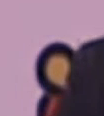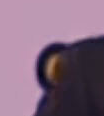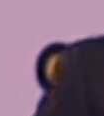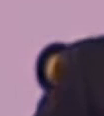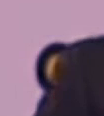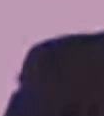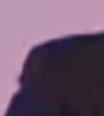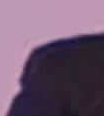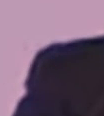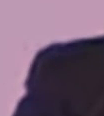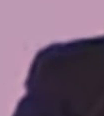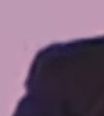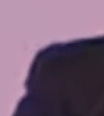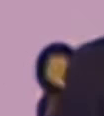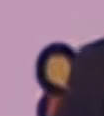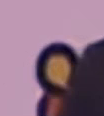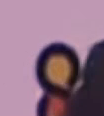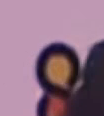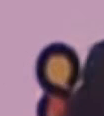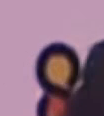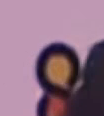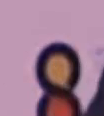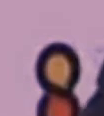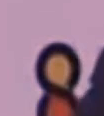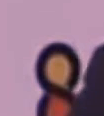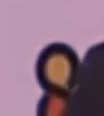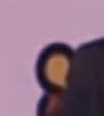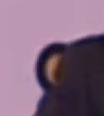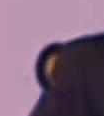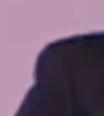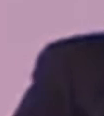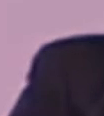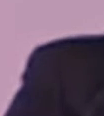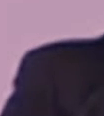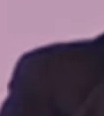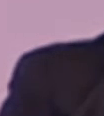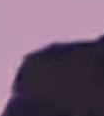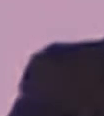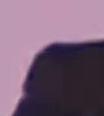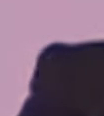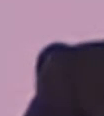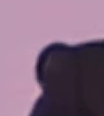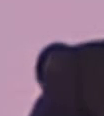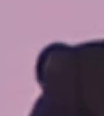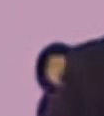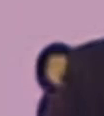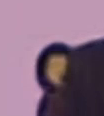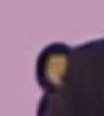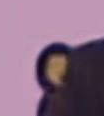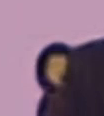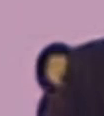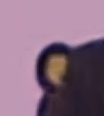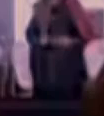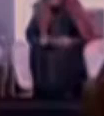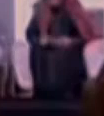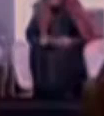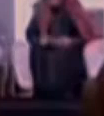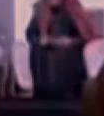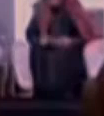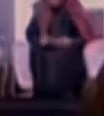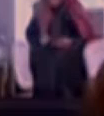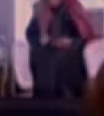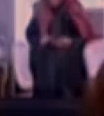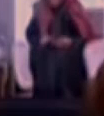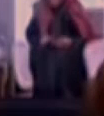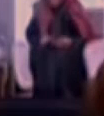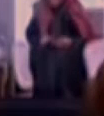anyone. As soon as we have the president ready, we will in fact hear from him. In fact, the